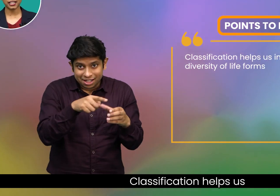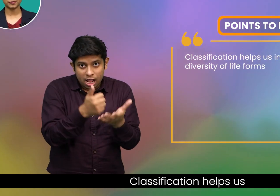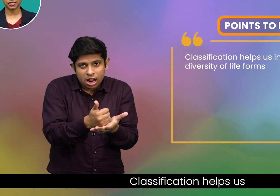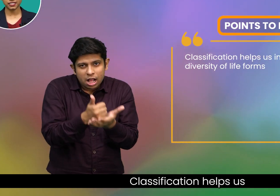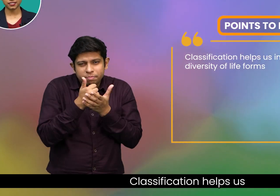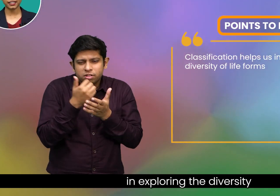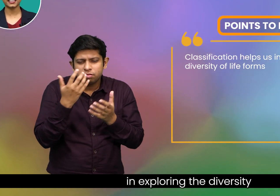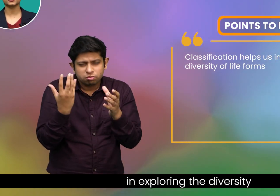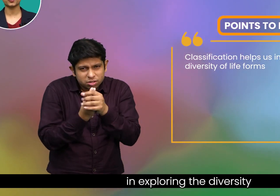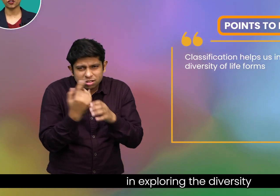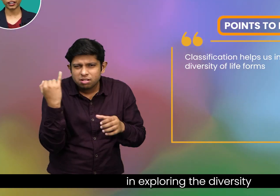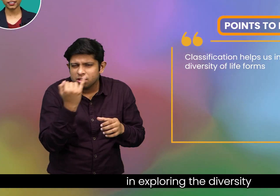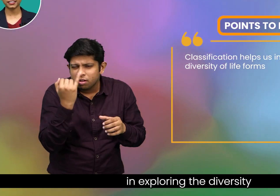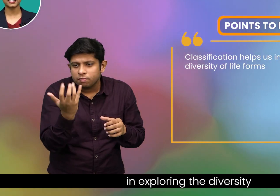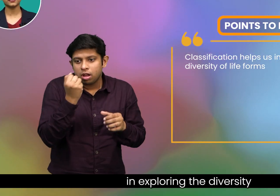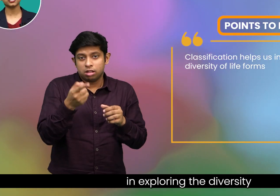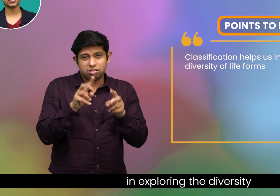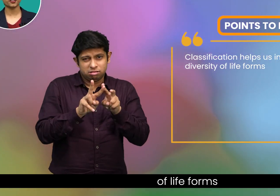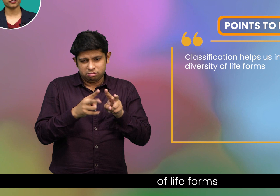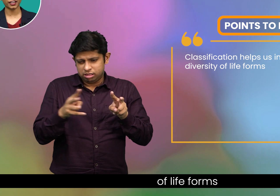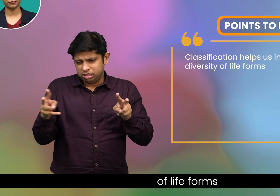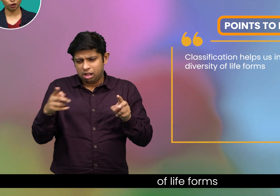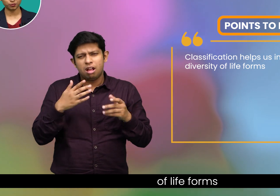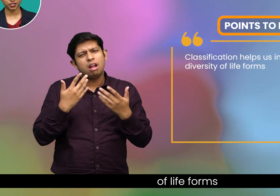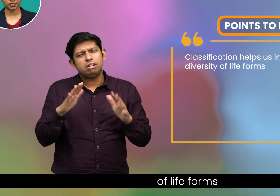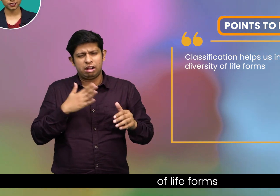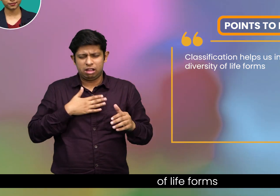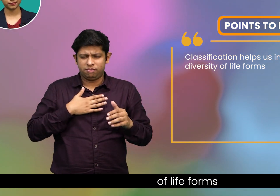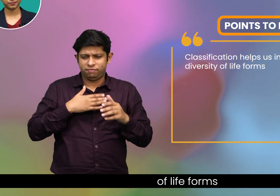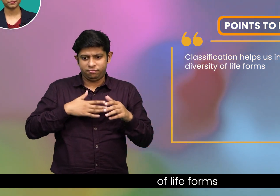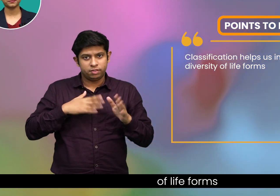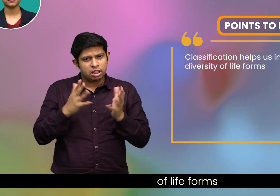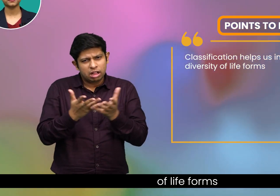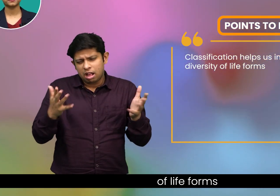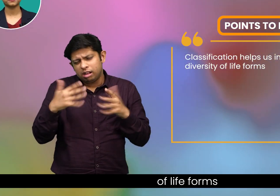Classification helps us in exploring the diversity of life forms.